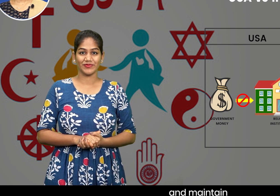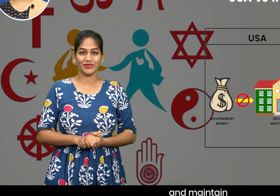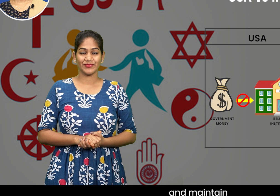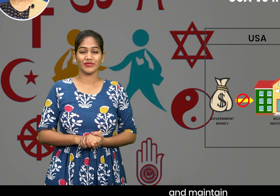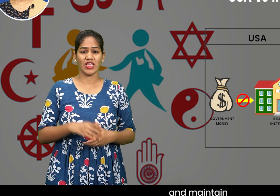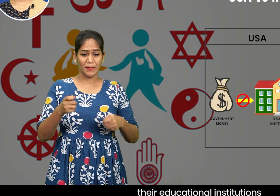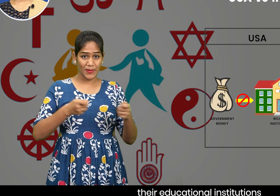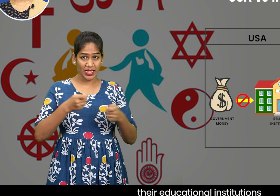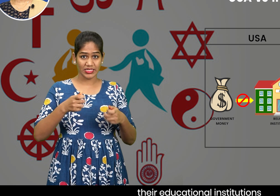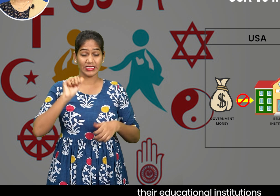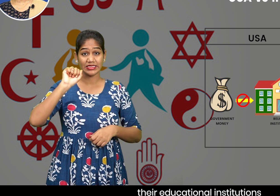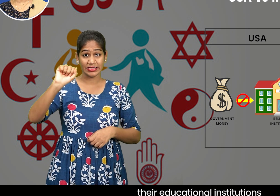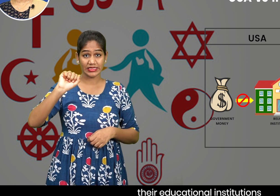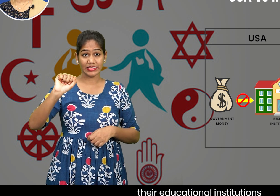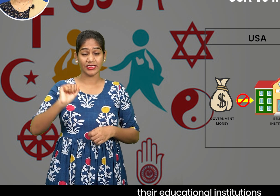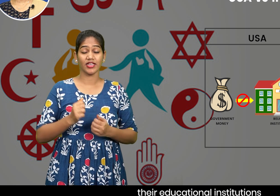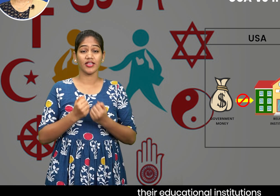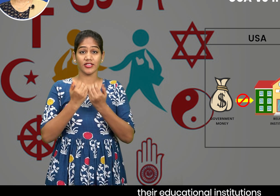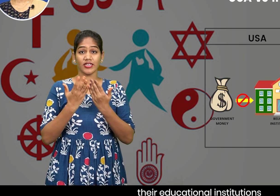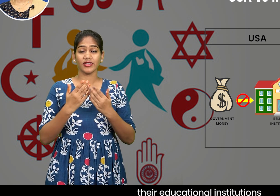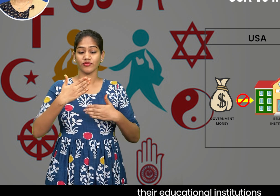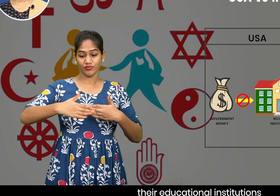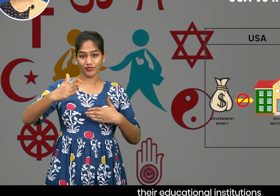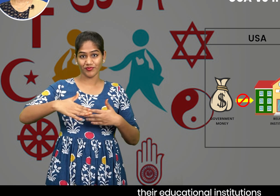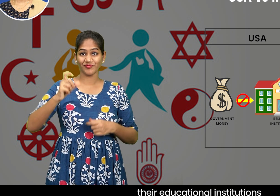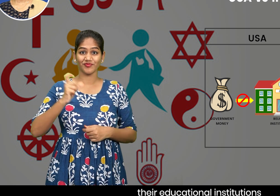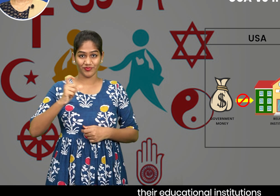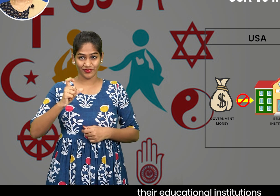and maintain their educational institutions,